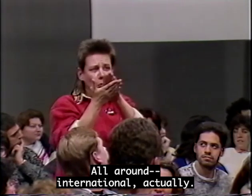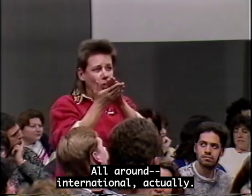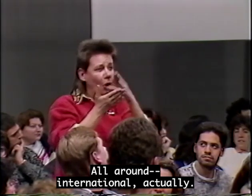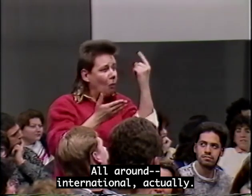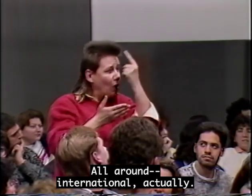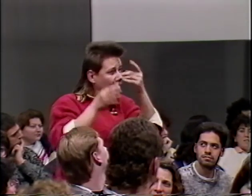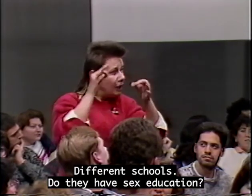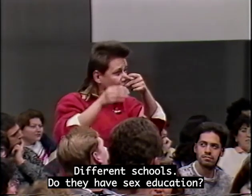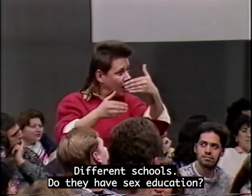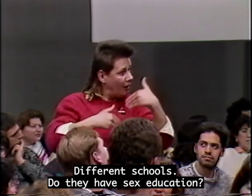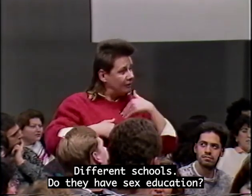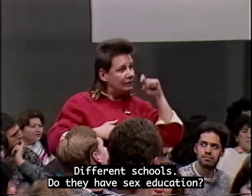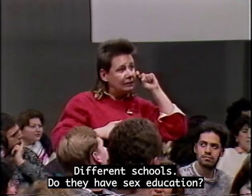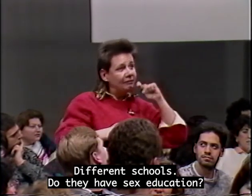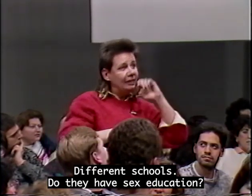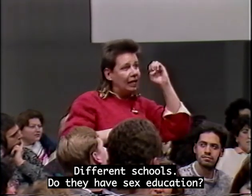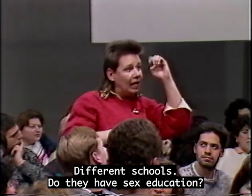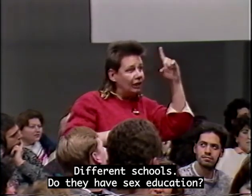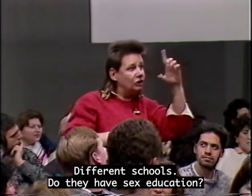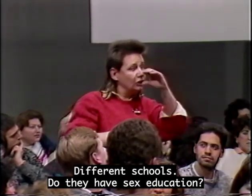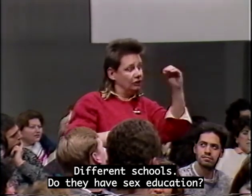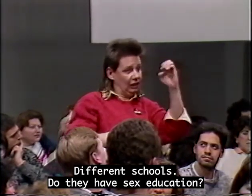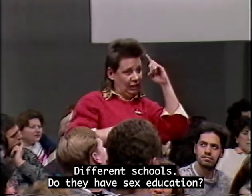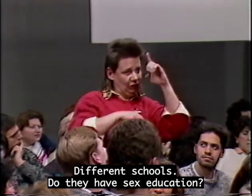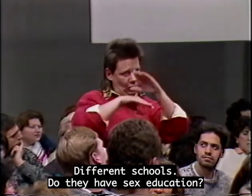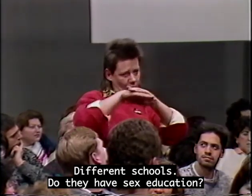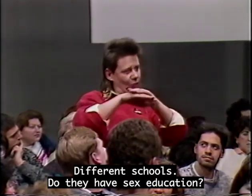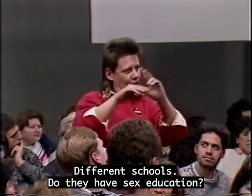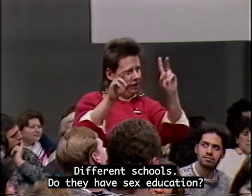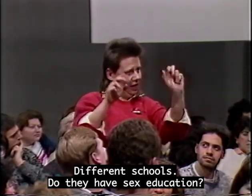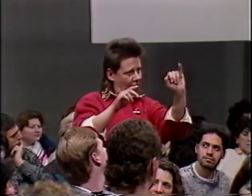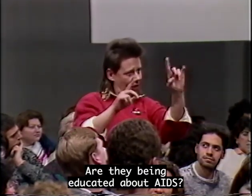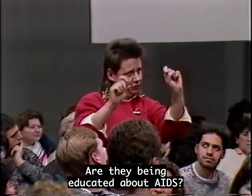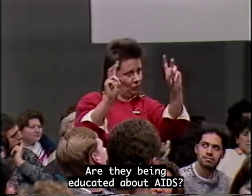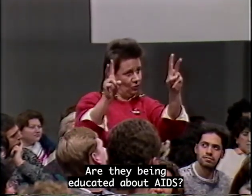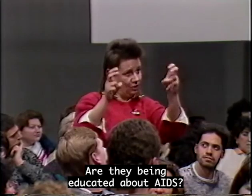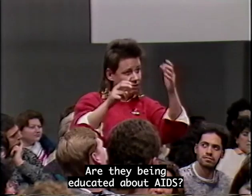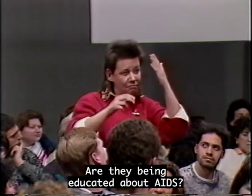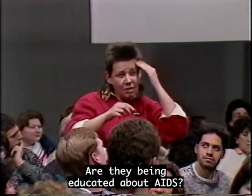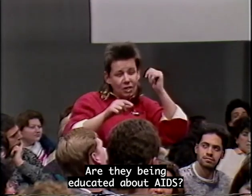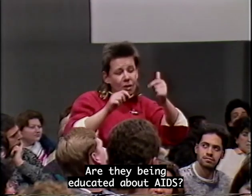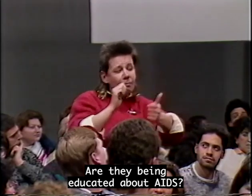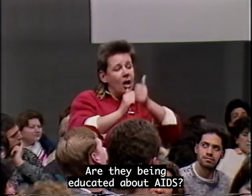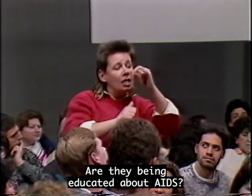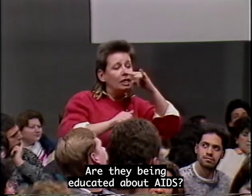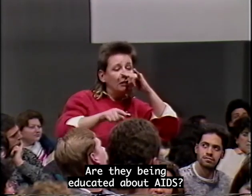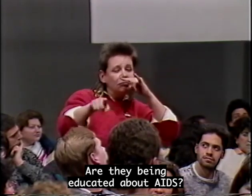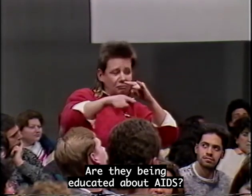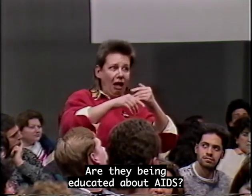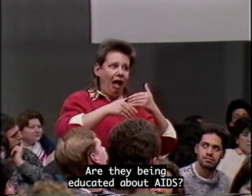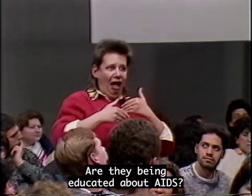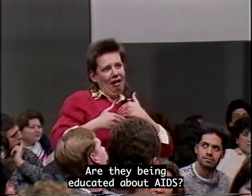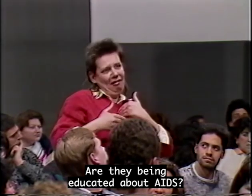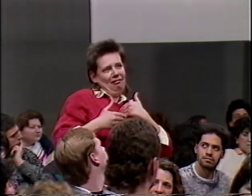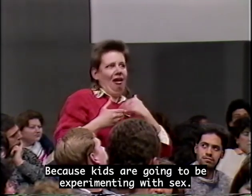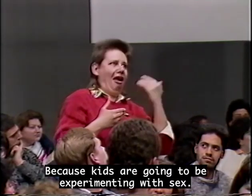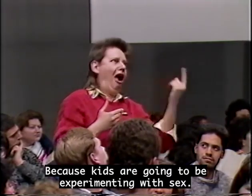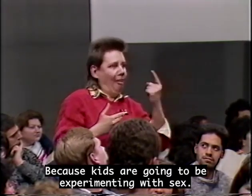actually. Different schools, do they have sex education? Are they being educated about AIDS? Because